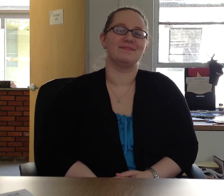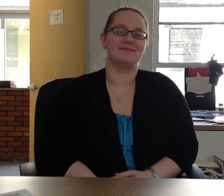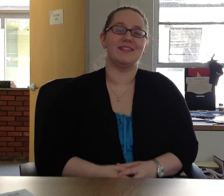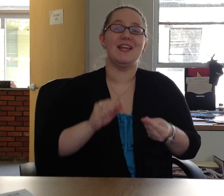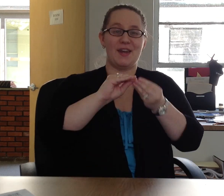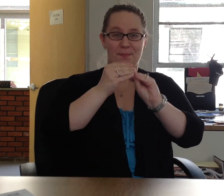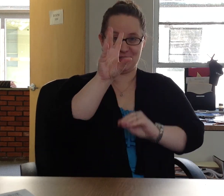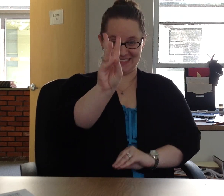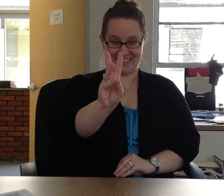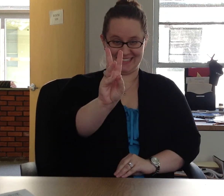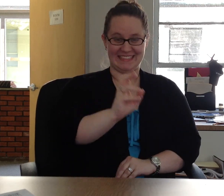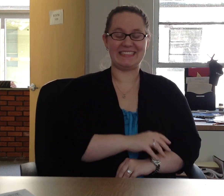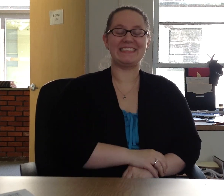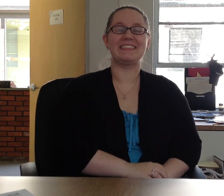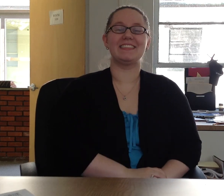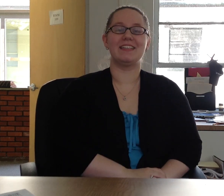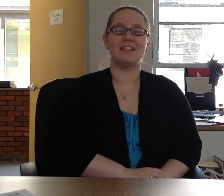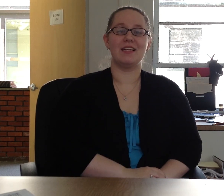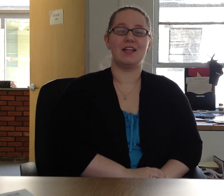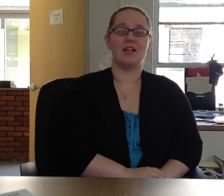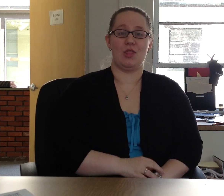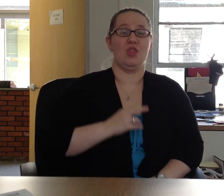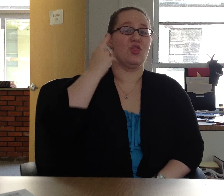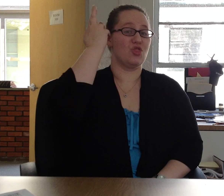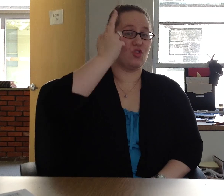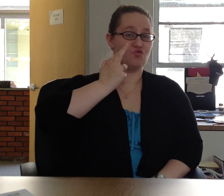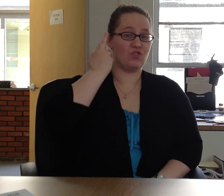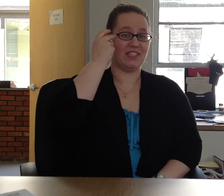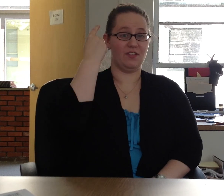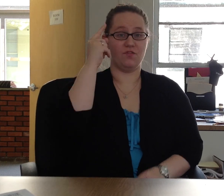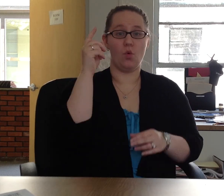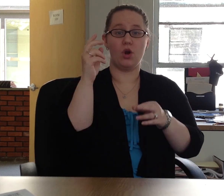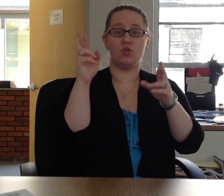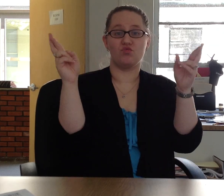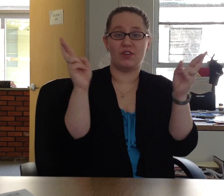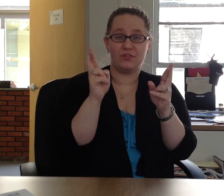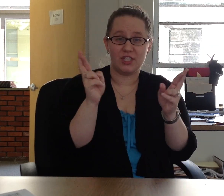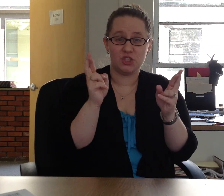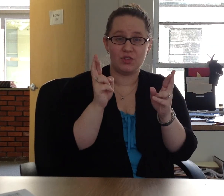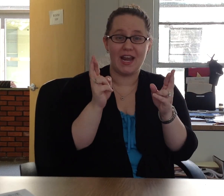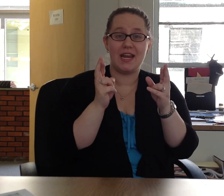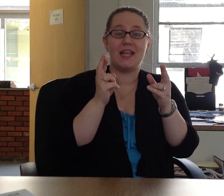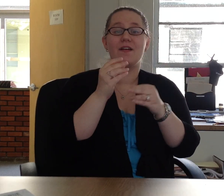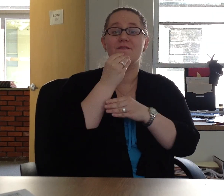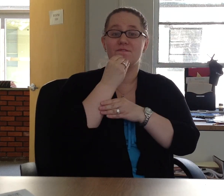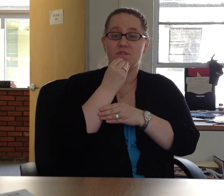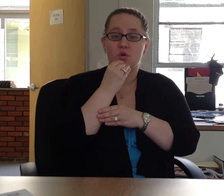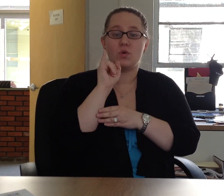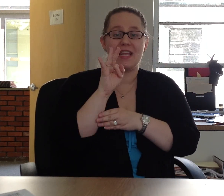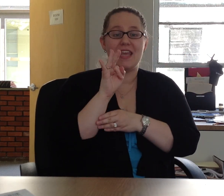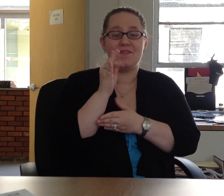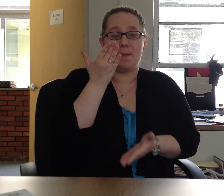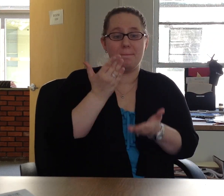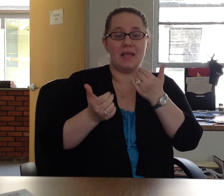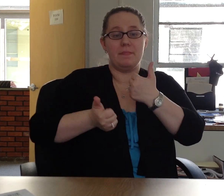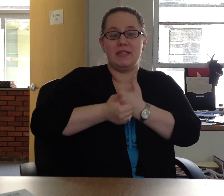6. The reason for refrigerating potentially hazard food is to